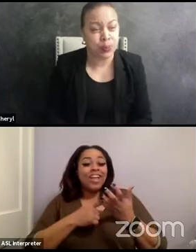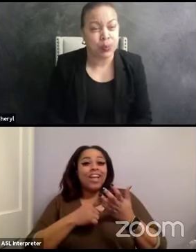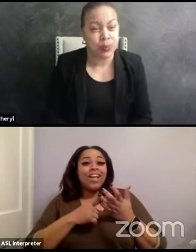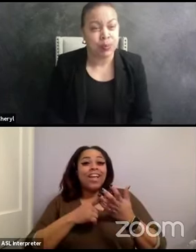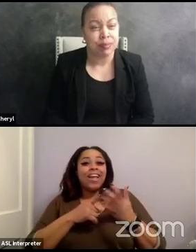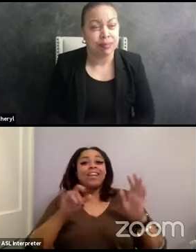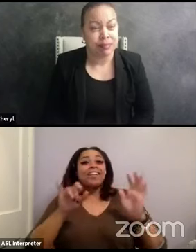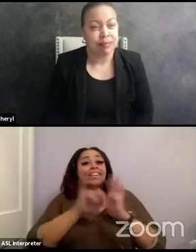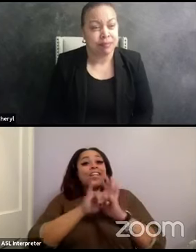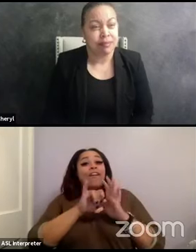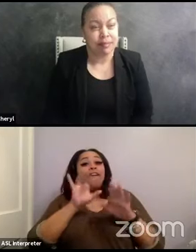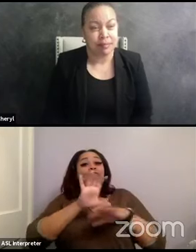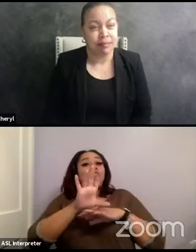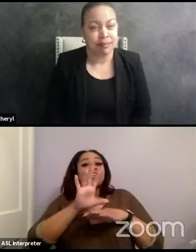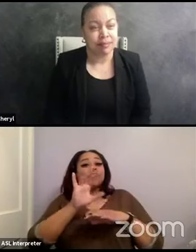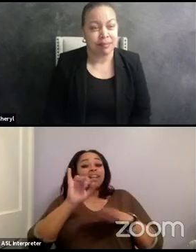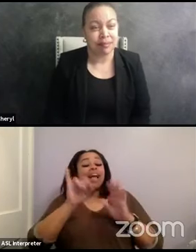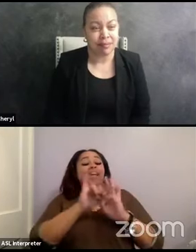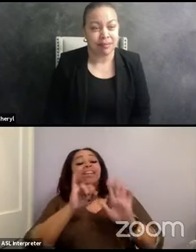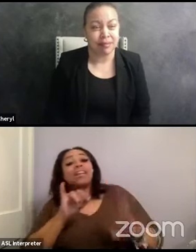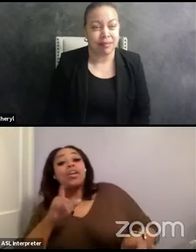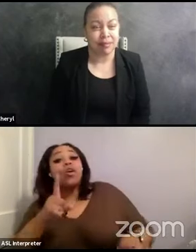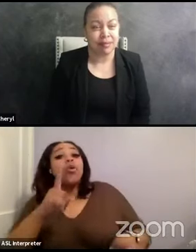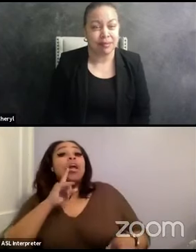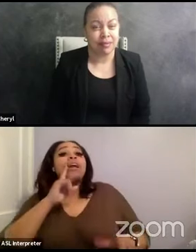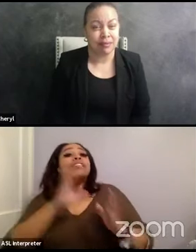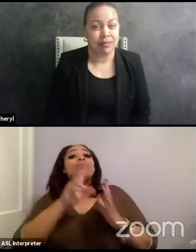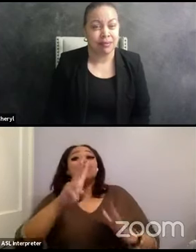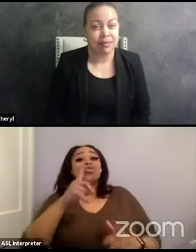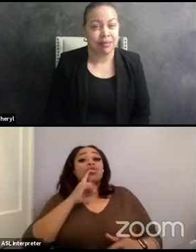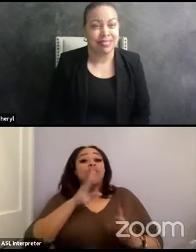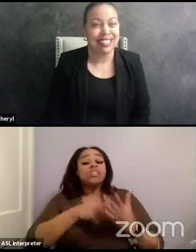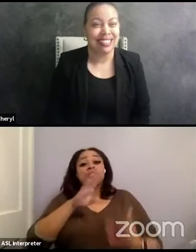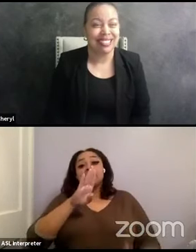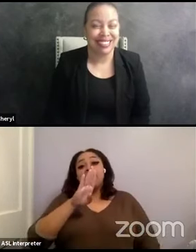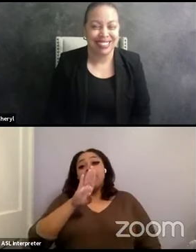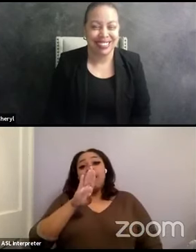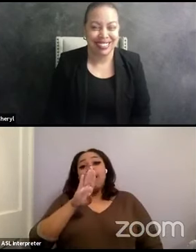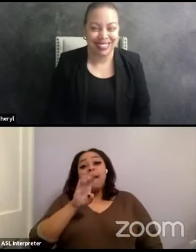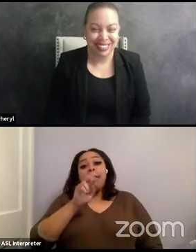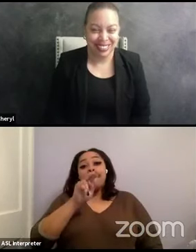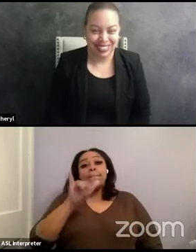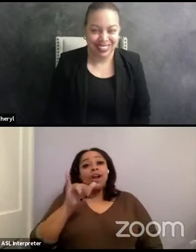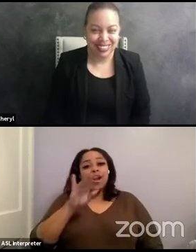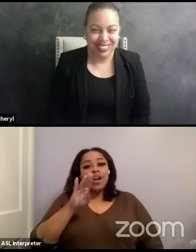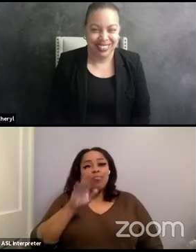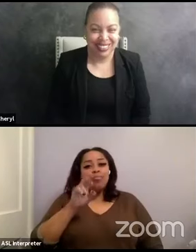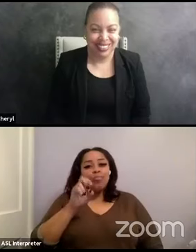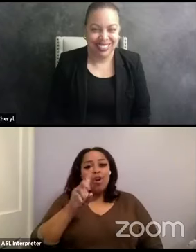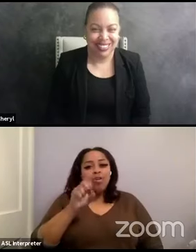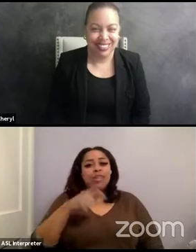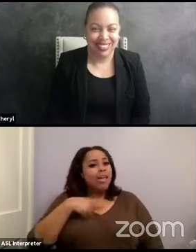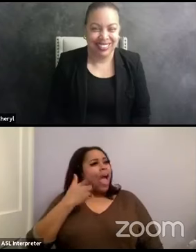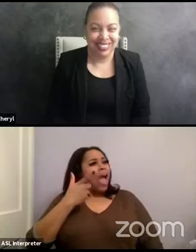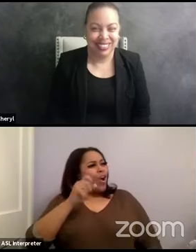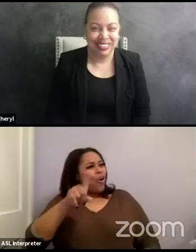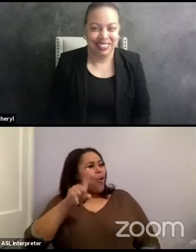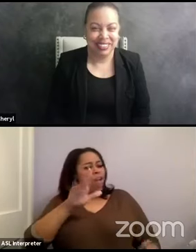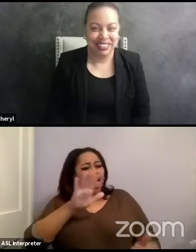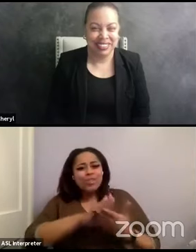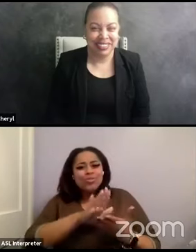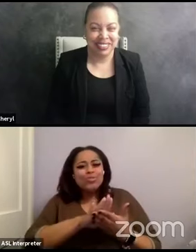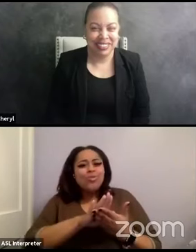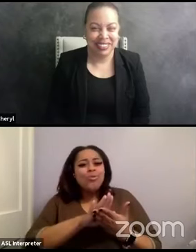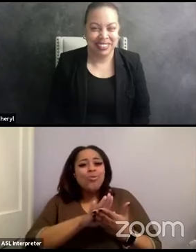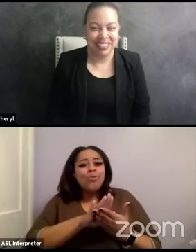identities. In chapter 2, when you discuss the Bernie Bros, I was like, I go to this school. I can't